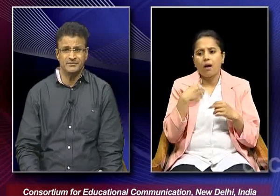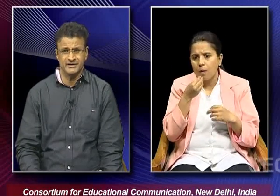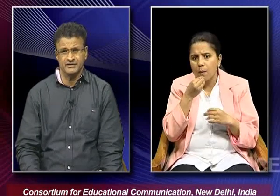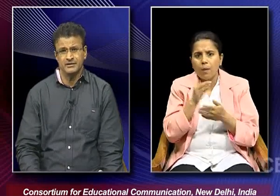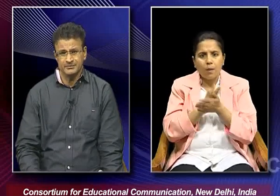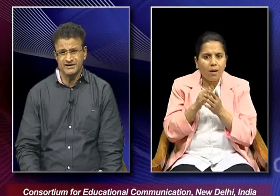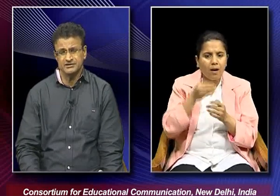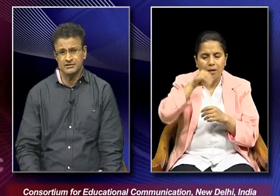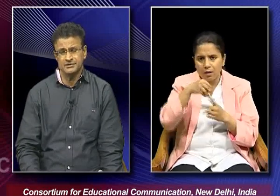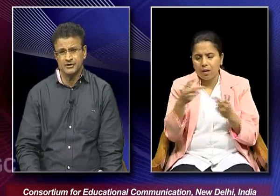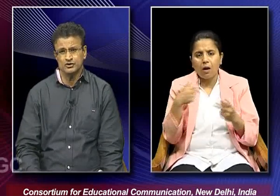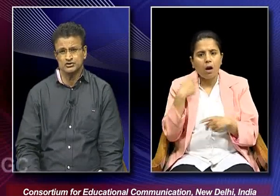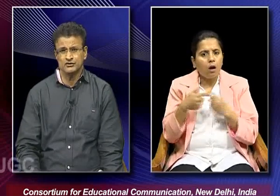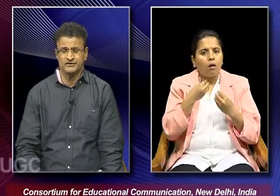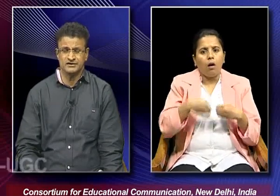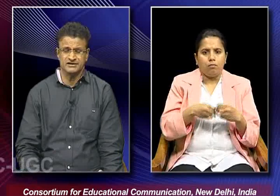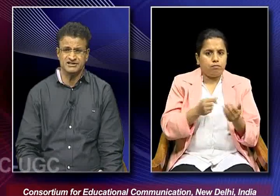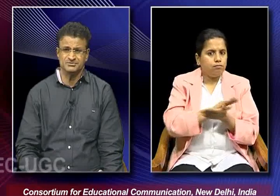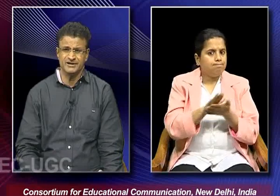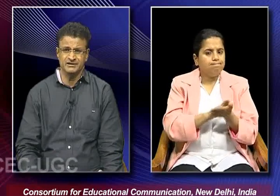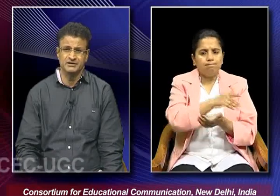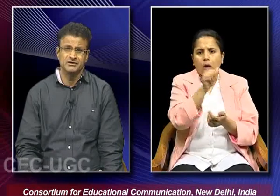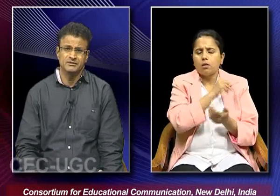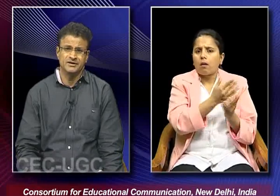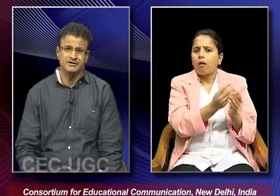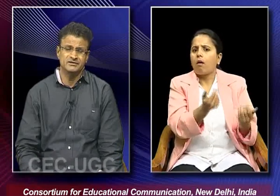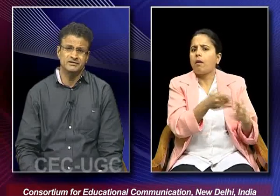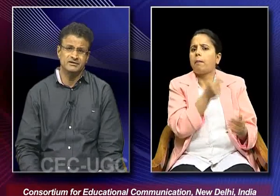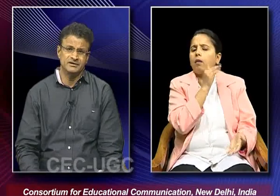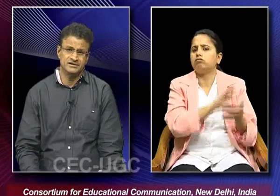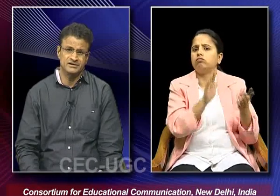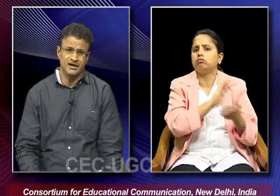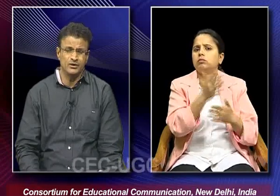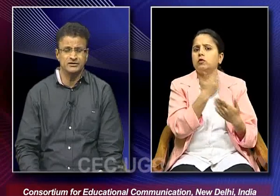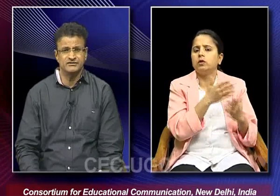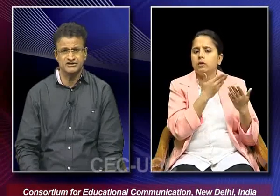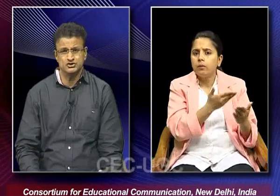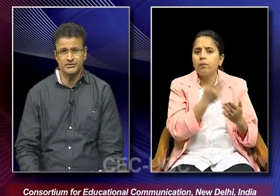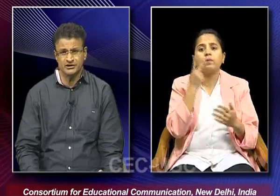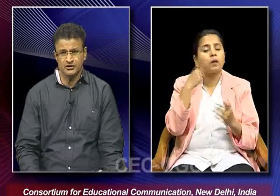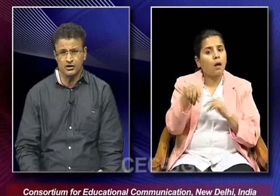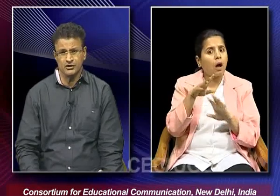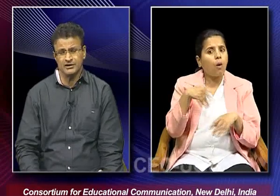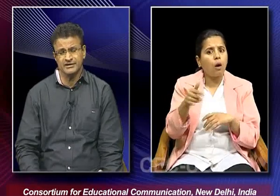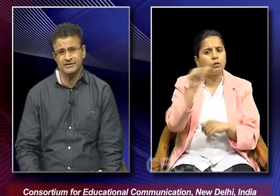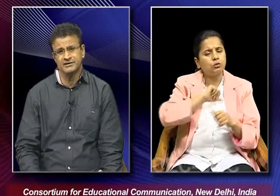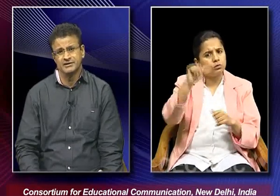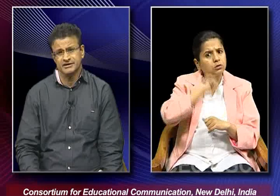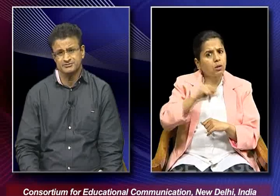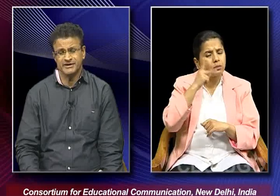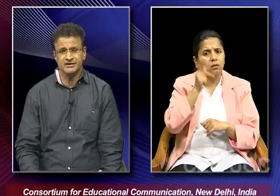being met because of the less money, but how they were consuming alcohol